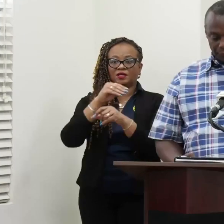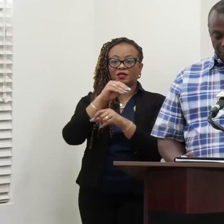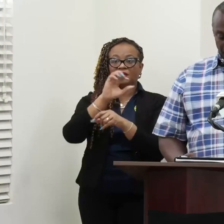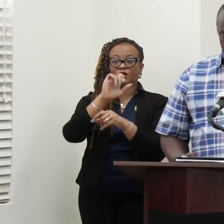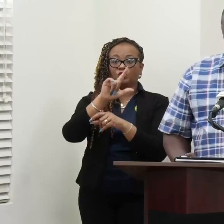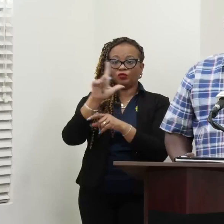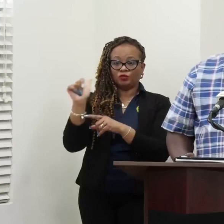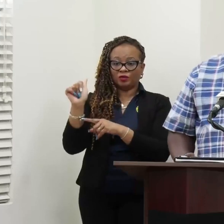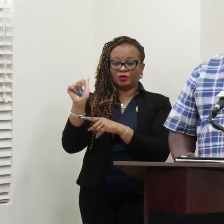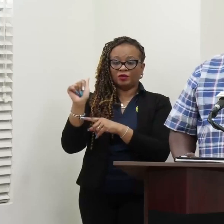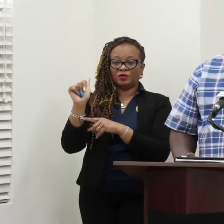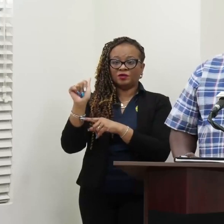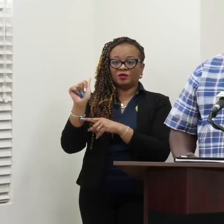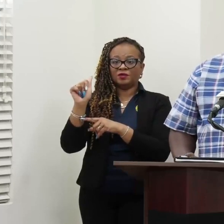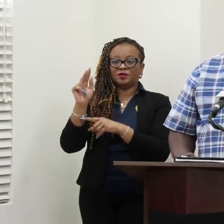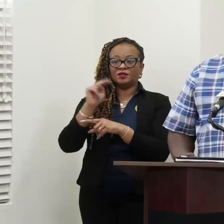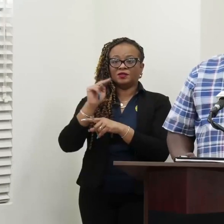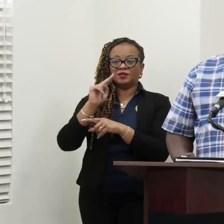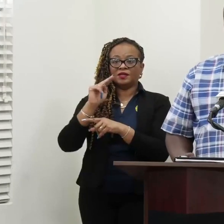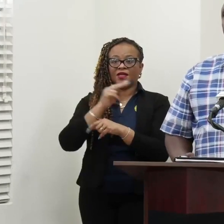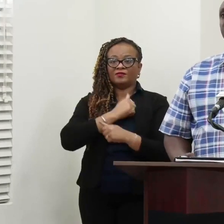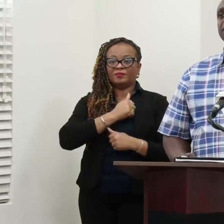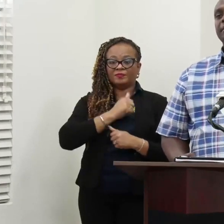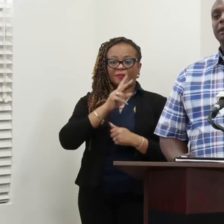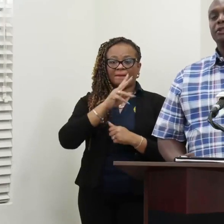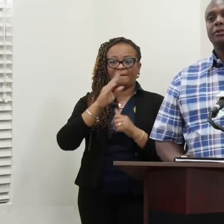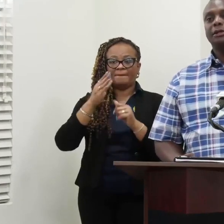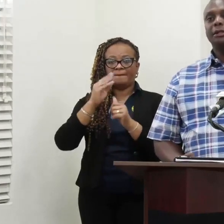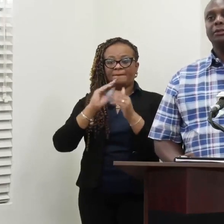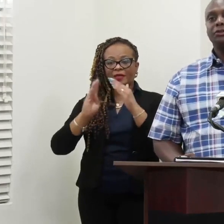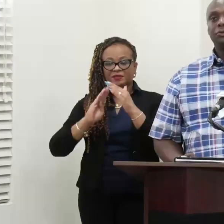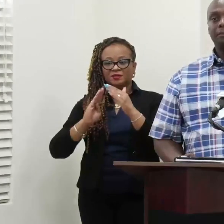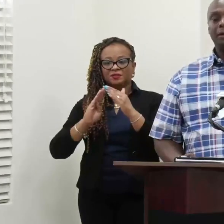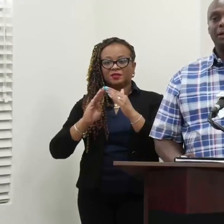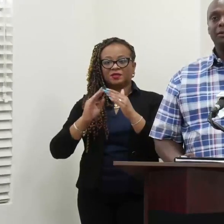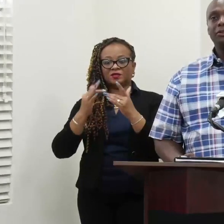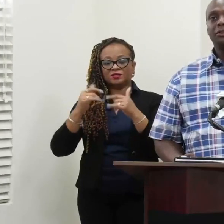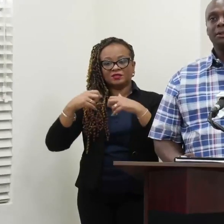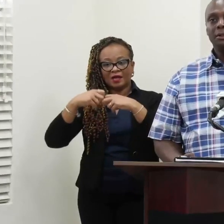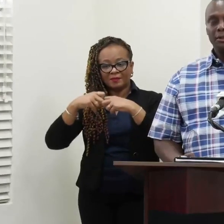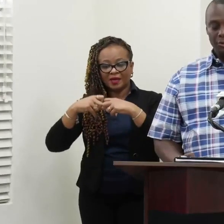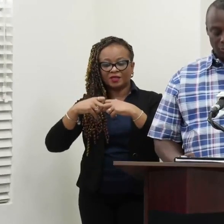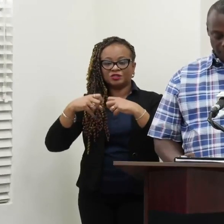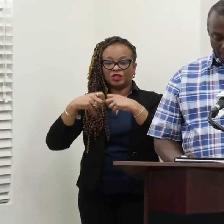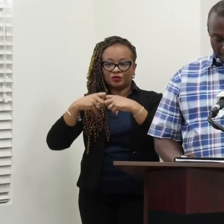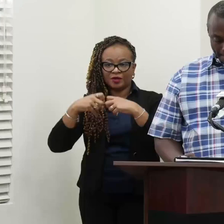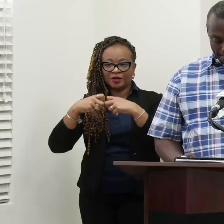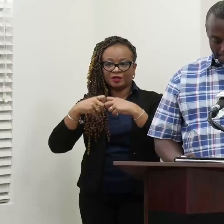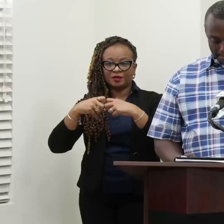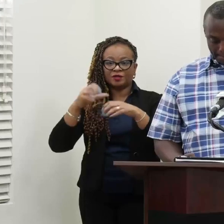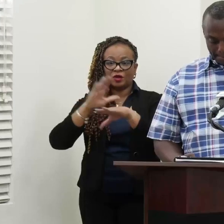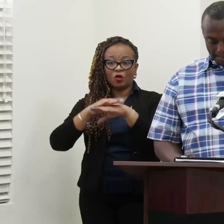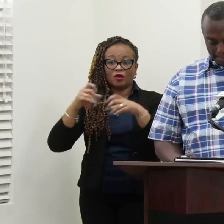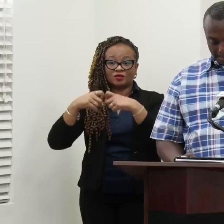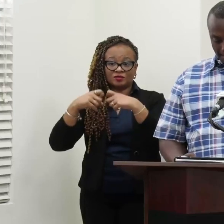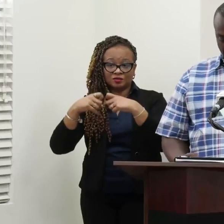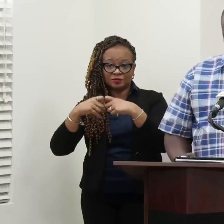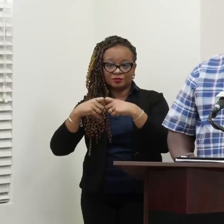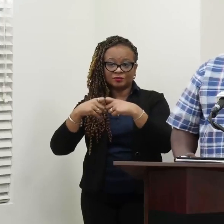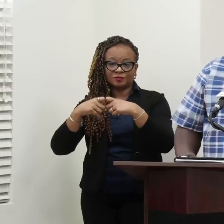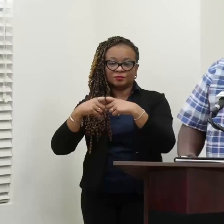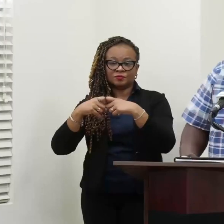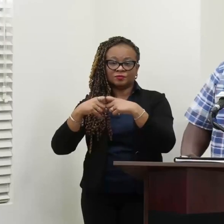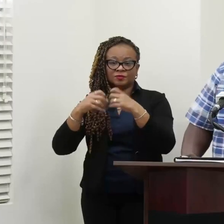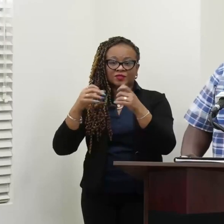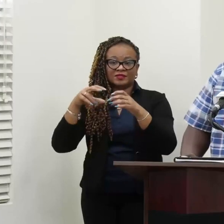Eleuthera, the naval base power plant is on standby generator due to power outage. In Eleuthera, you get power